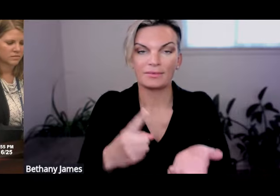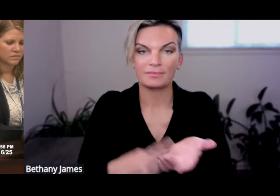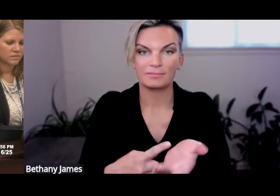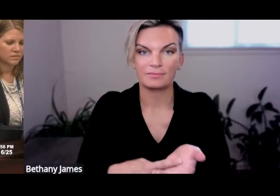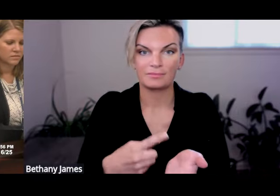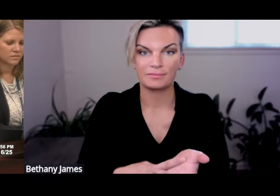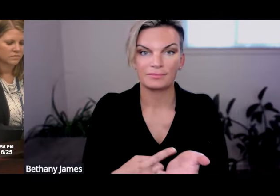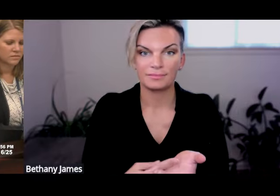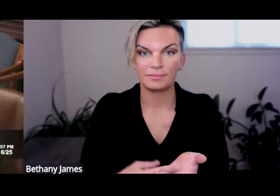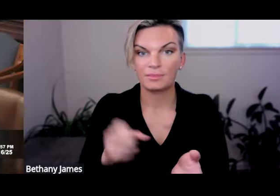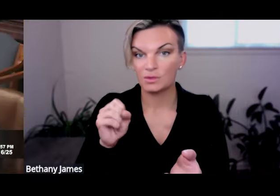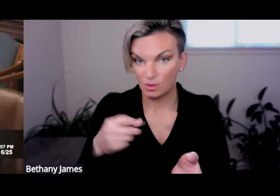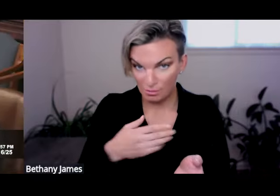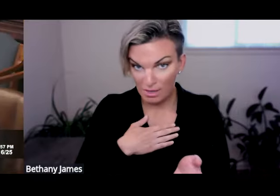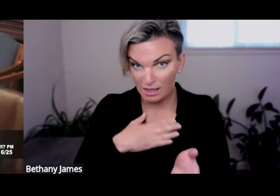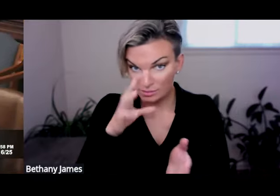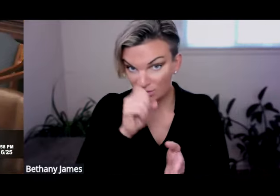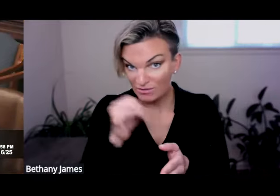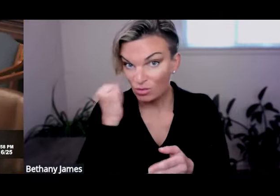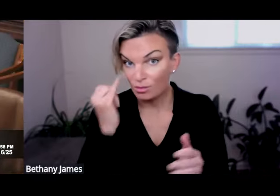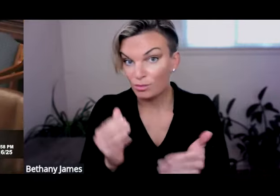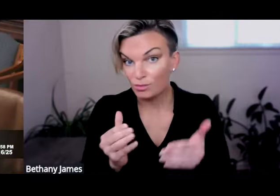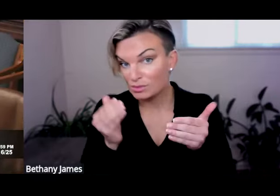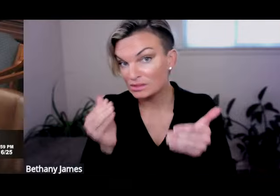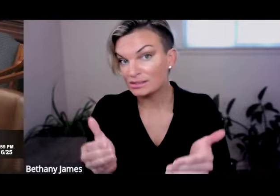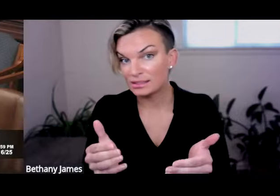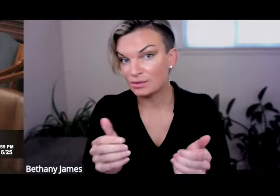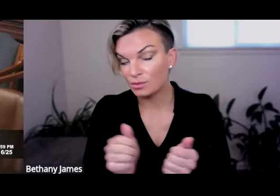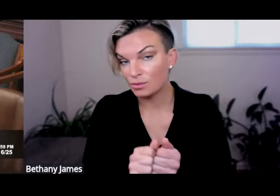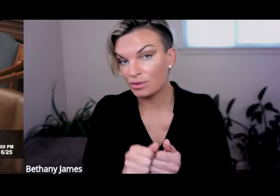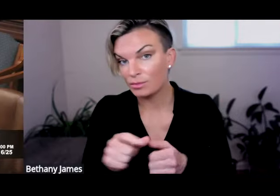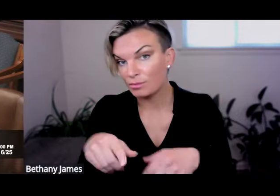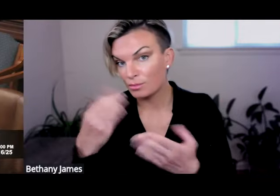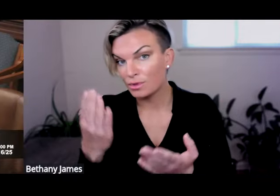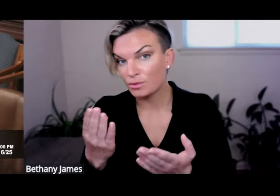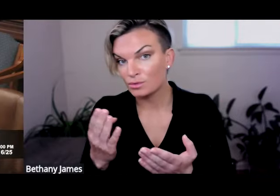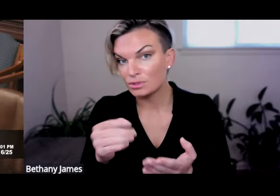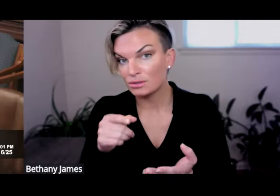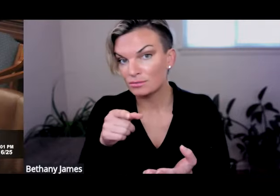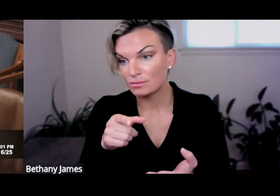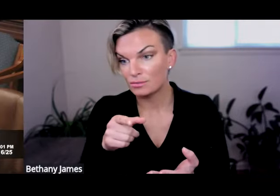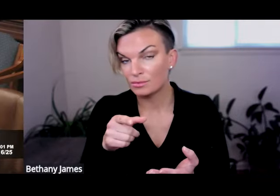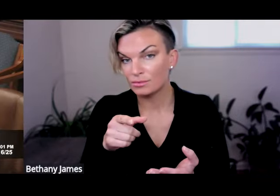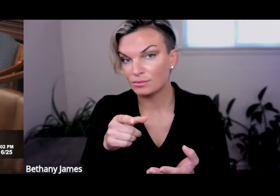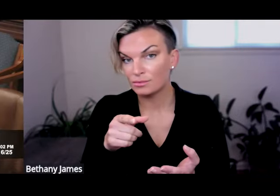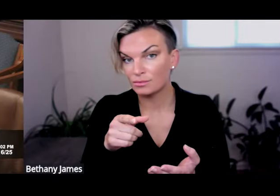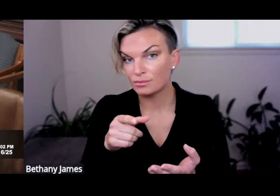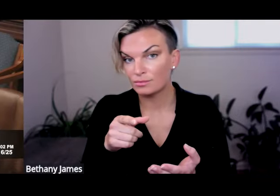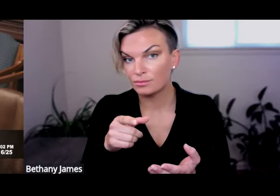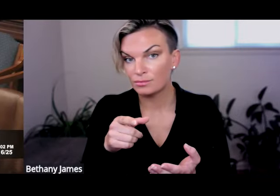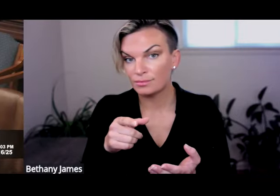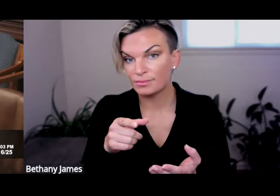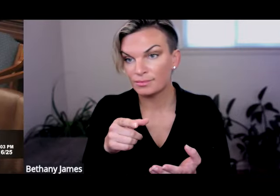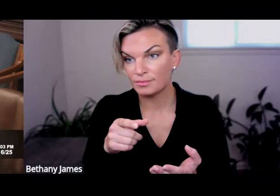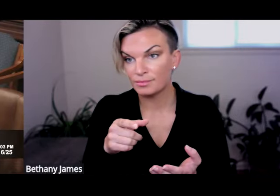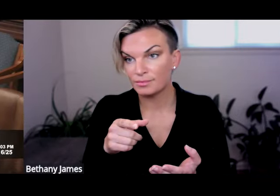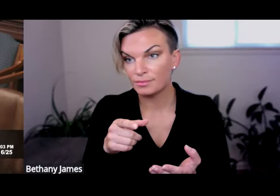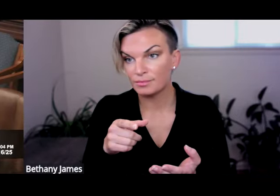the assumption that if we proceed forward with a motion, you're not? Let me